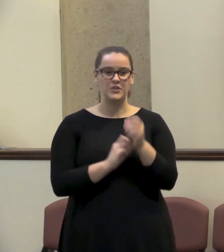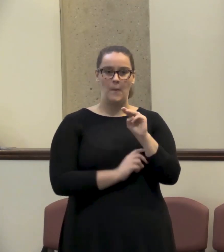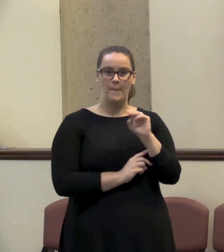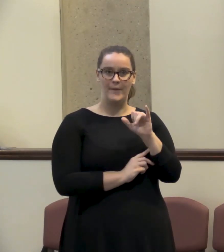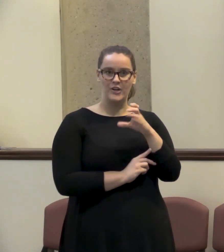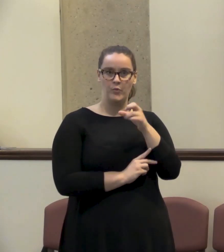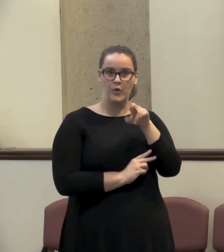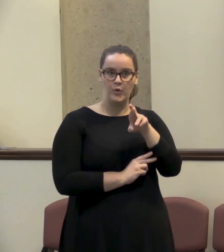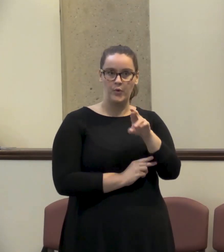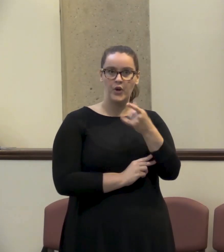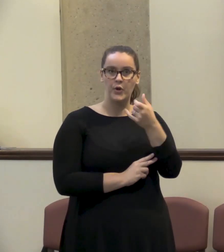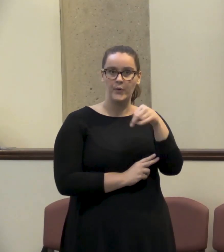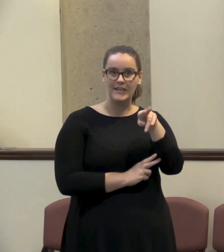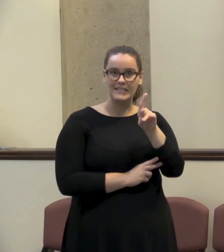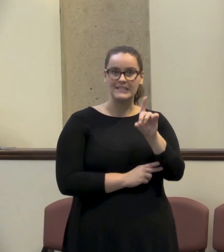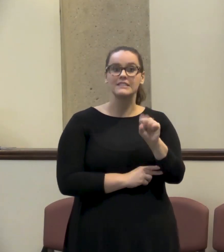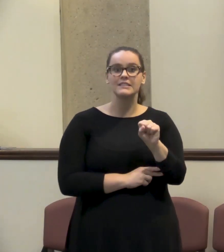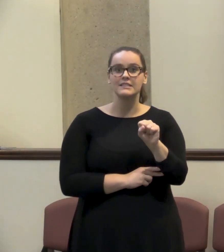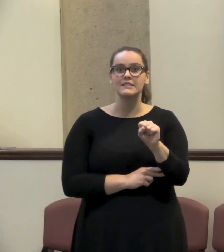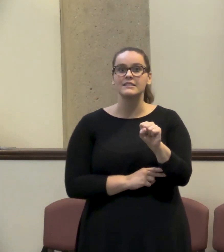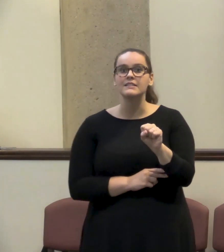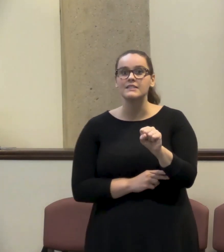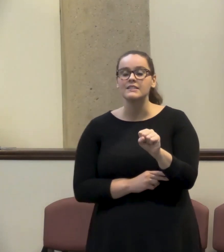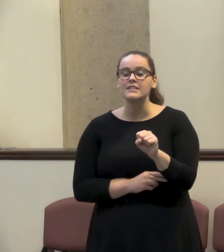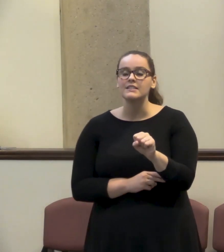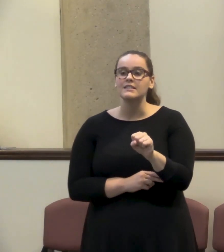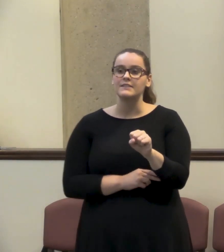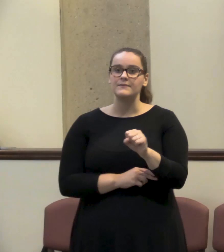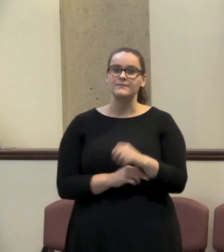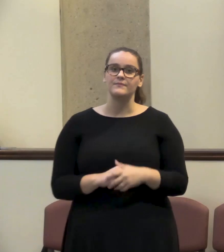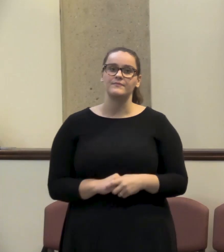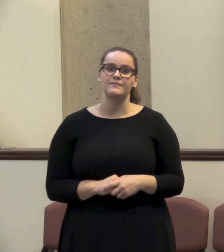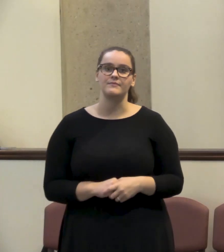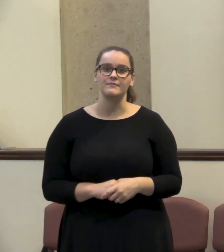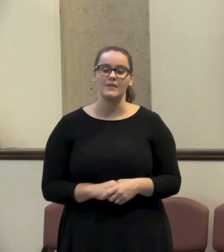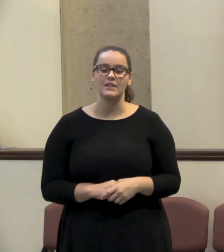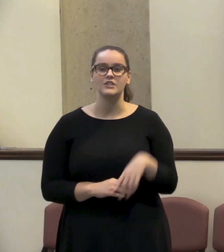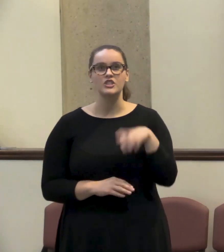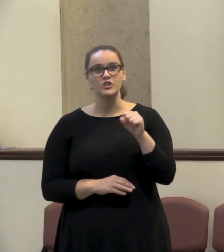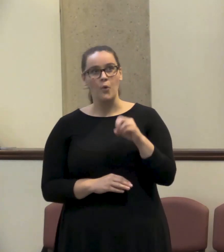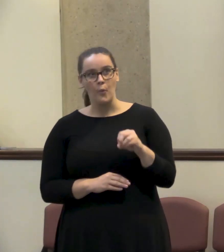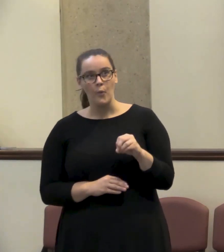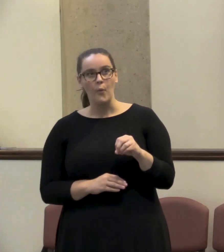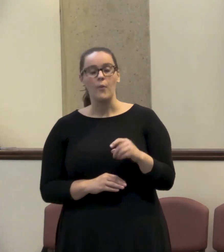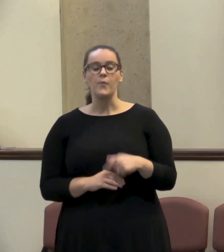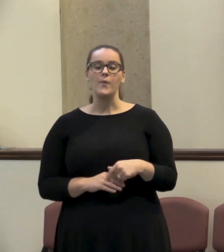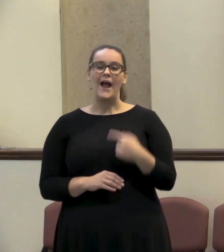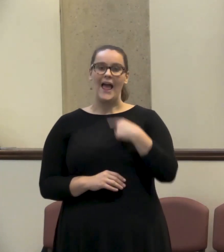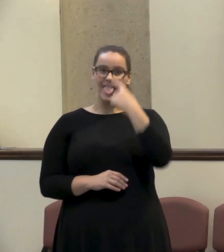because these can make electricity more efficient and reduce use. So